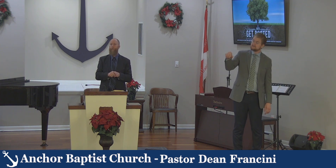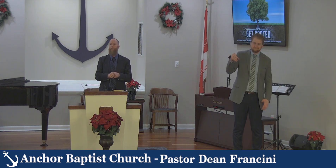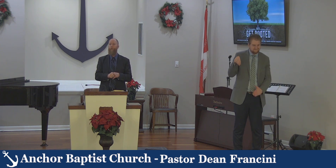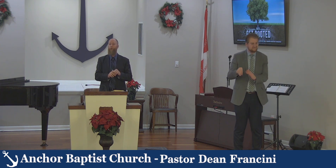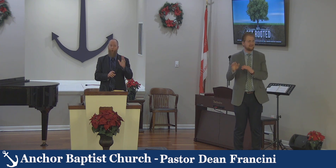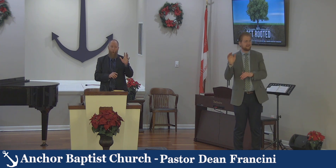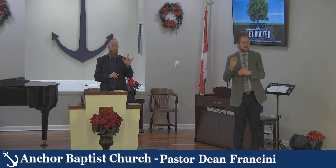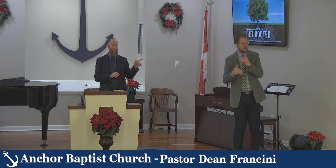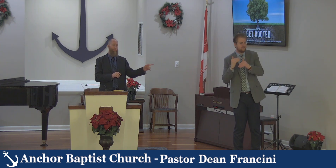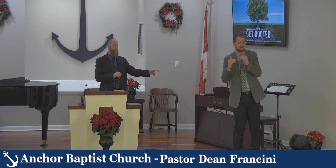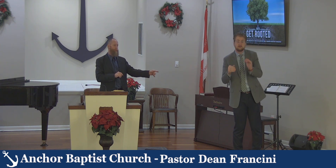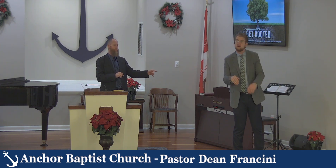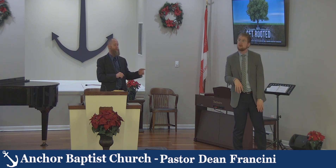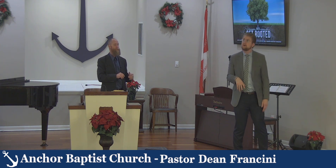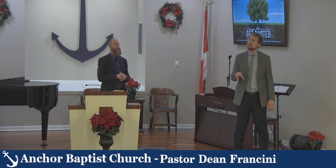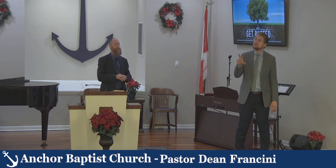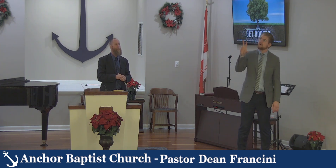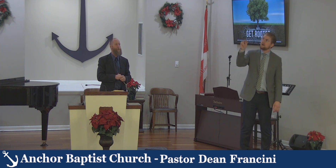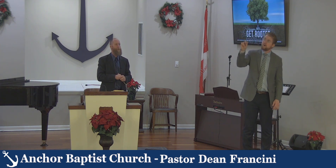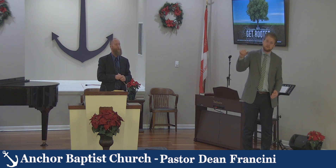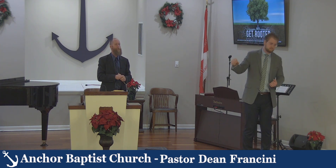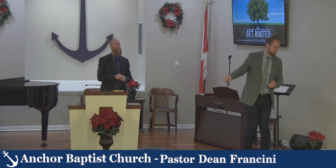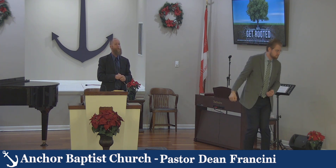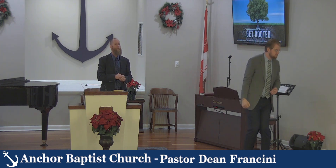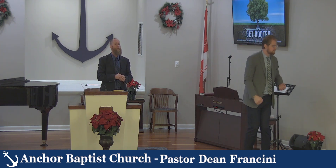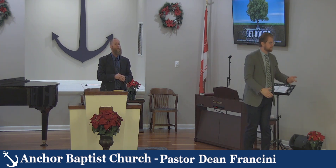heaven. No, you're going to a devil's hell.